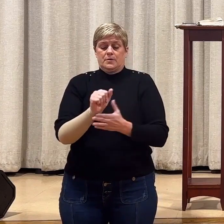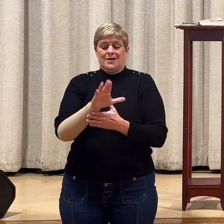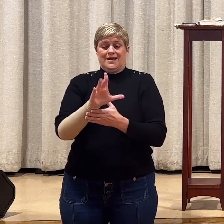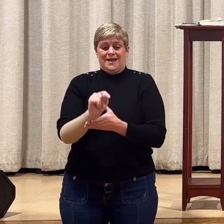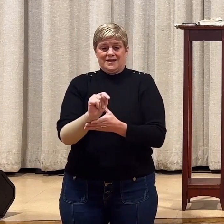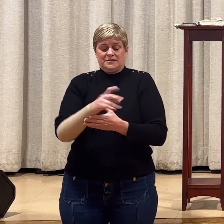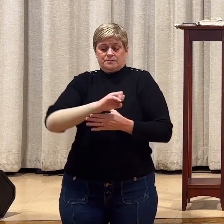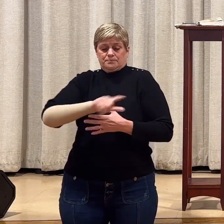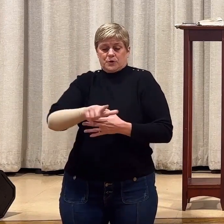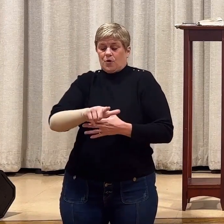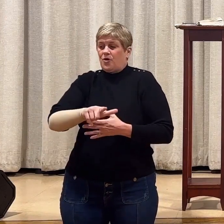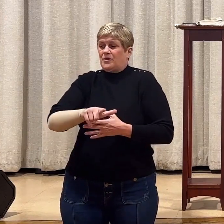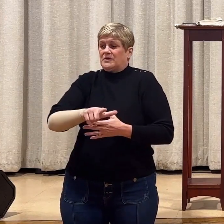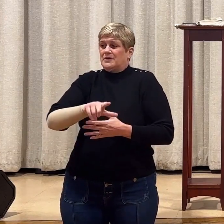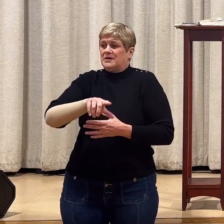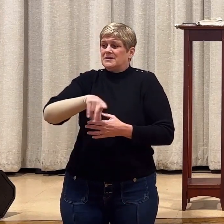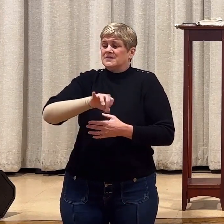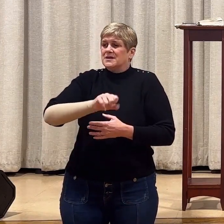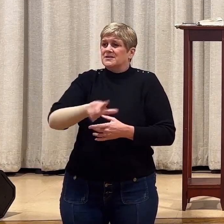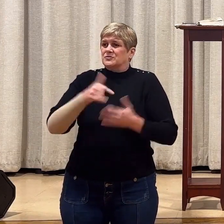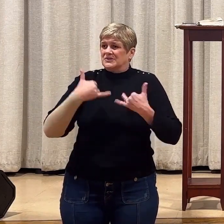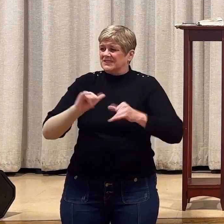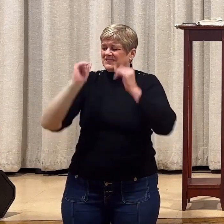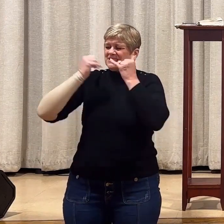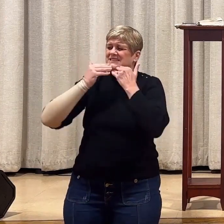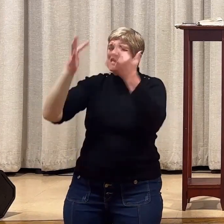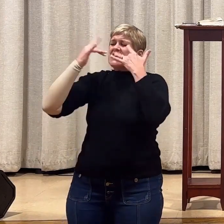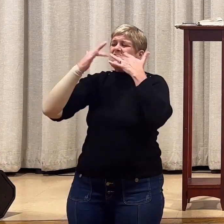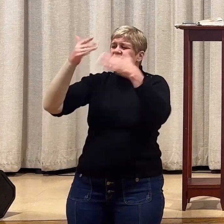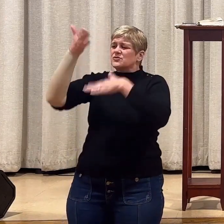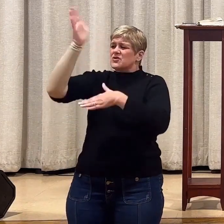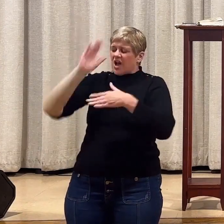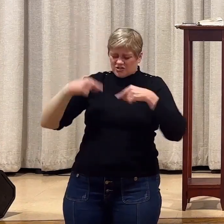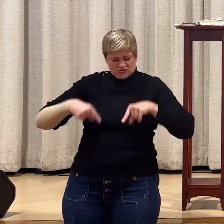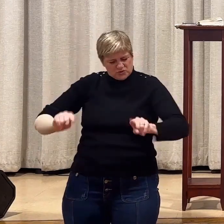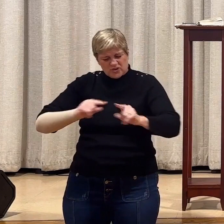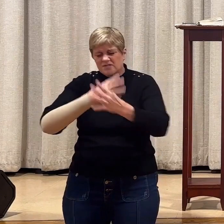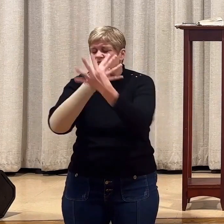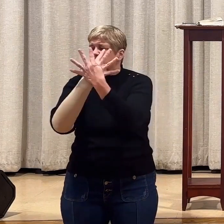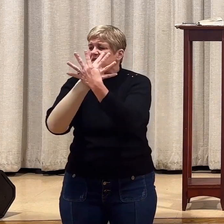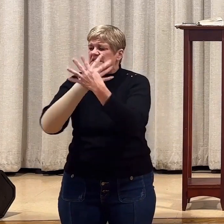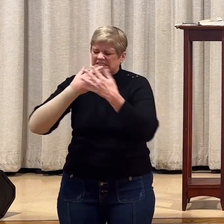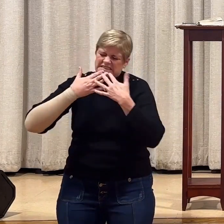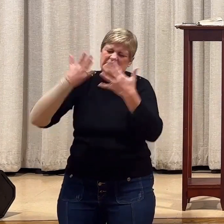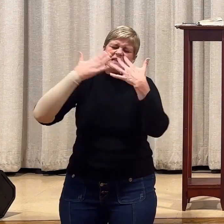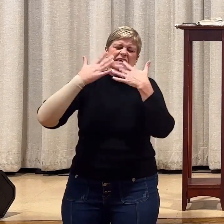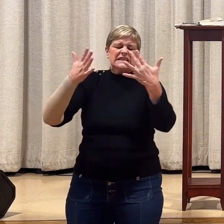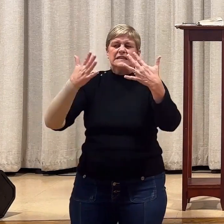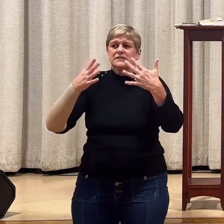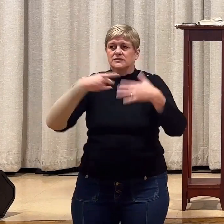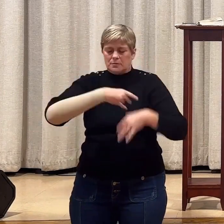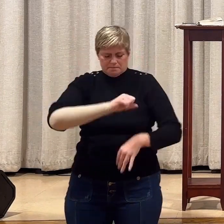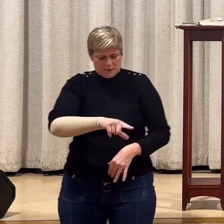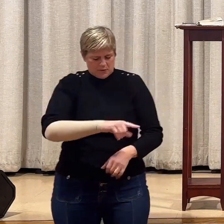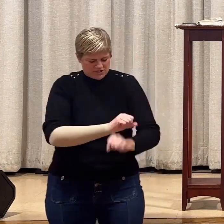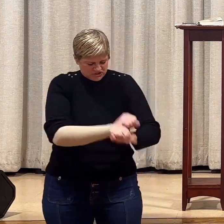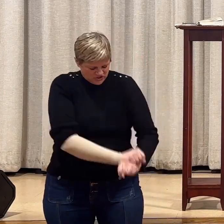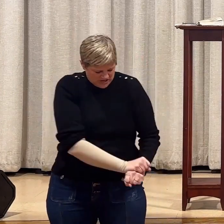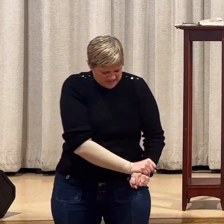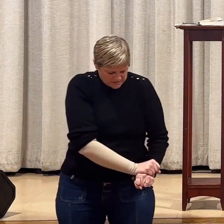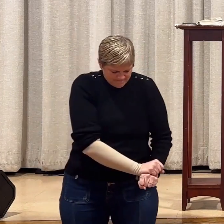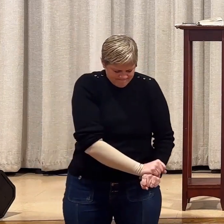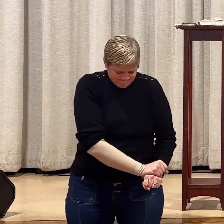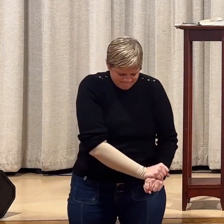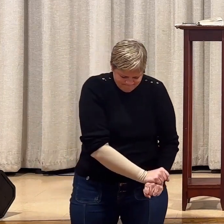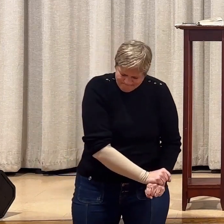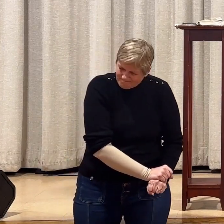praying and singing hymns to God, even in prison. And so Paul is, you know, in the chains, and he's locked